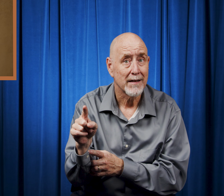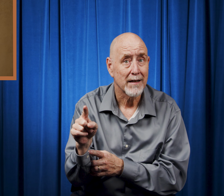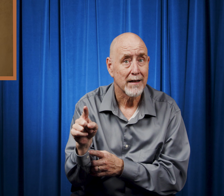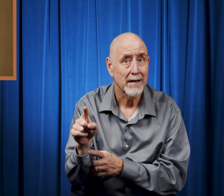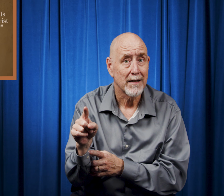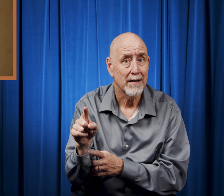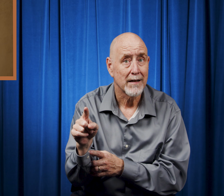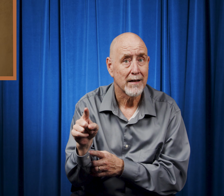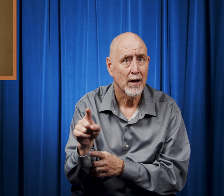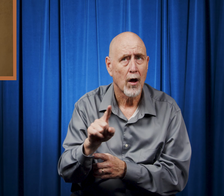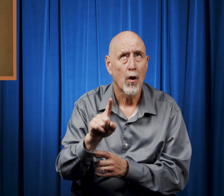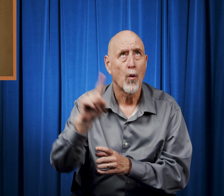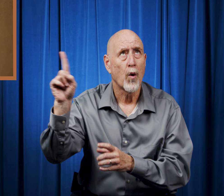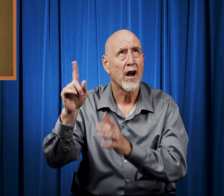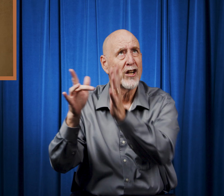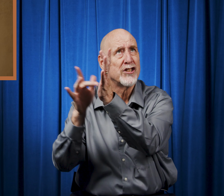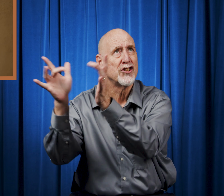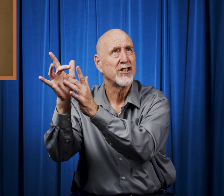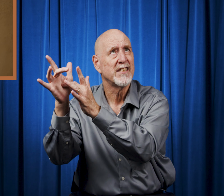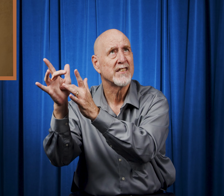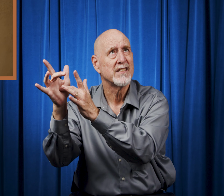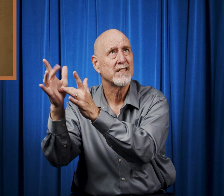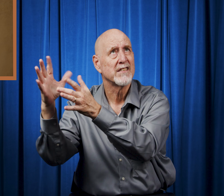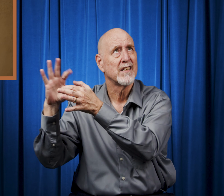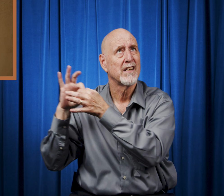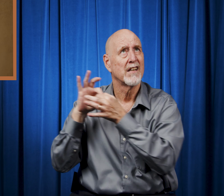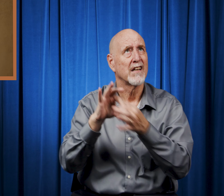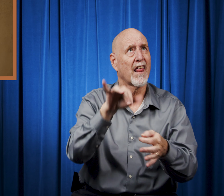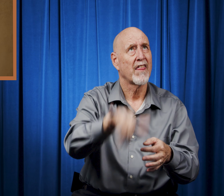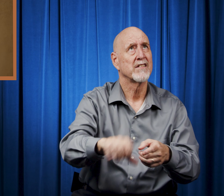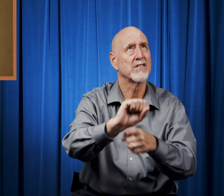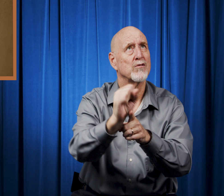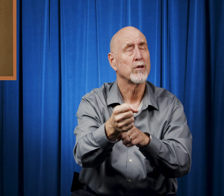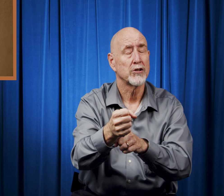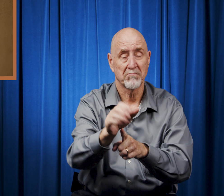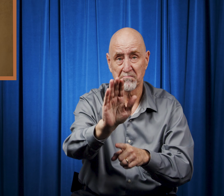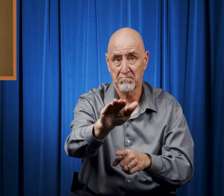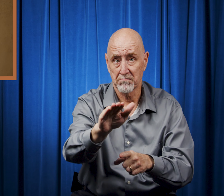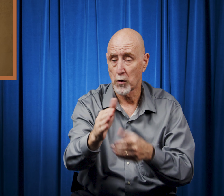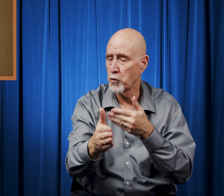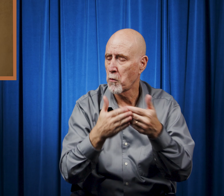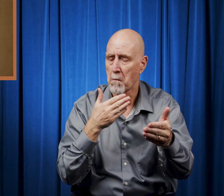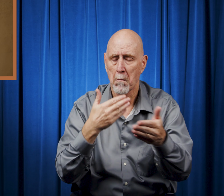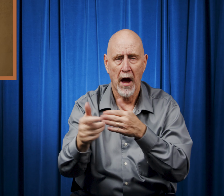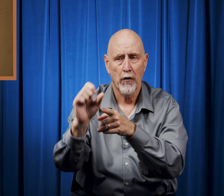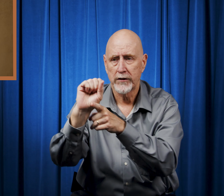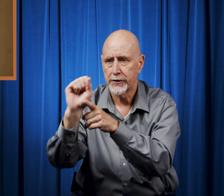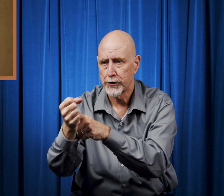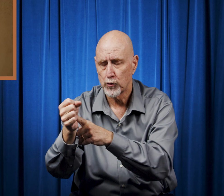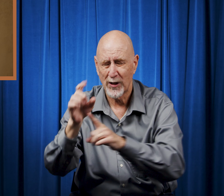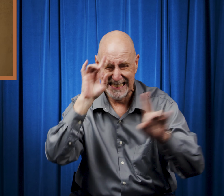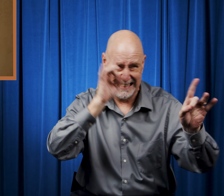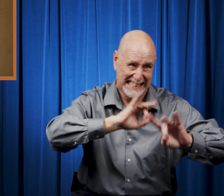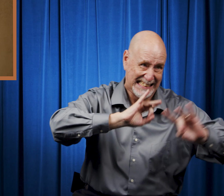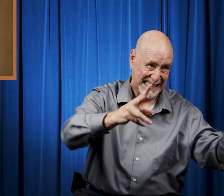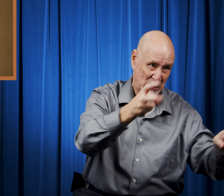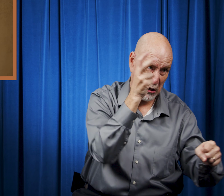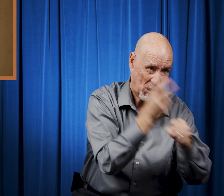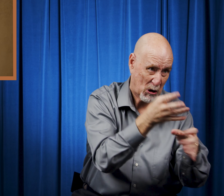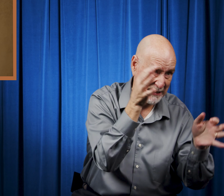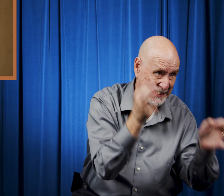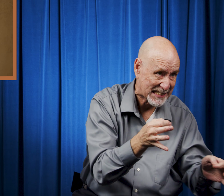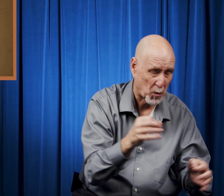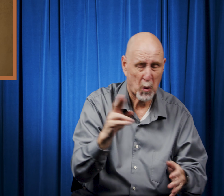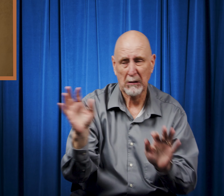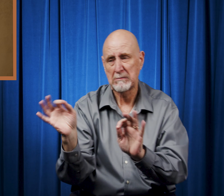is, where is Jesus in this? No matter what the situation might be, no matter how difficult